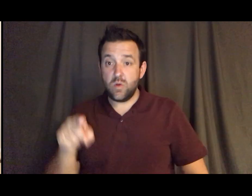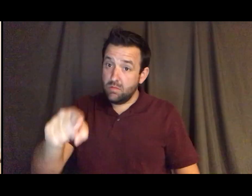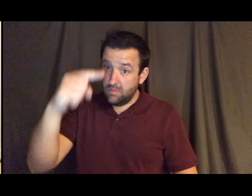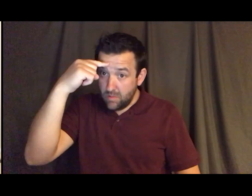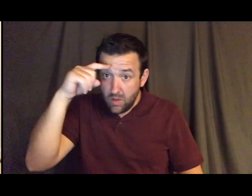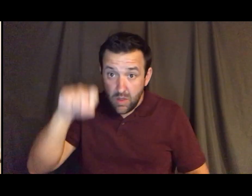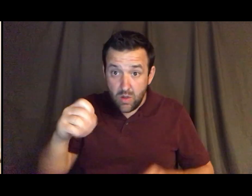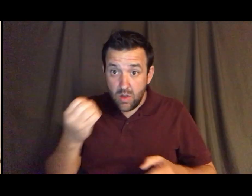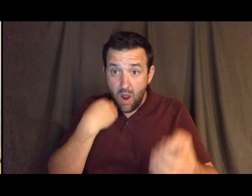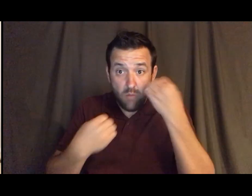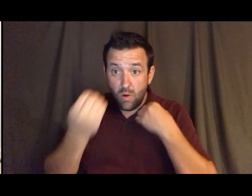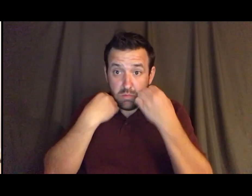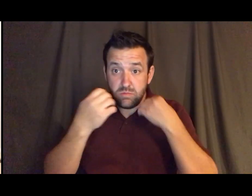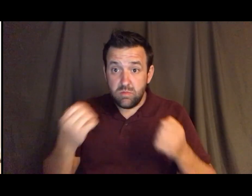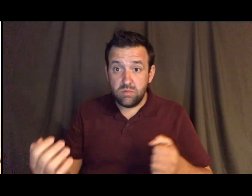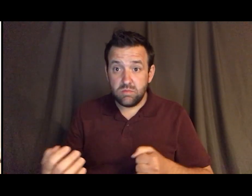Ugh.